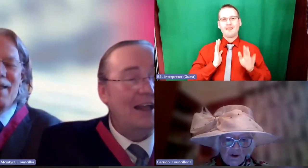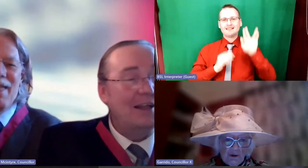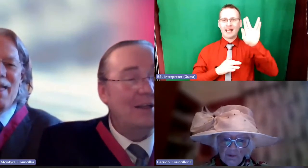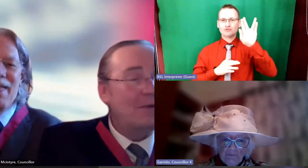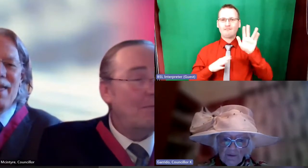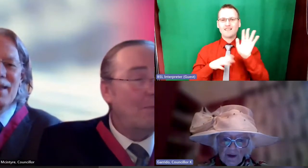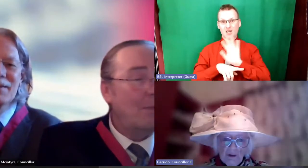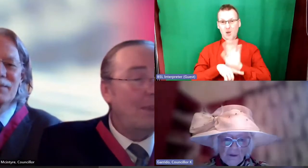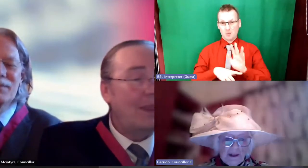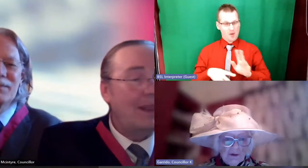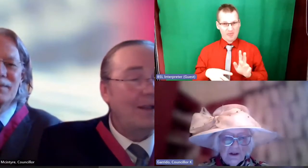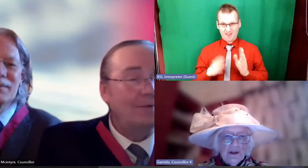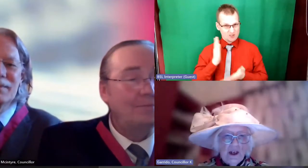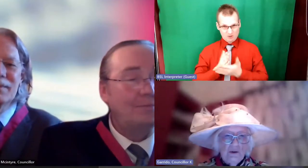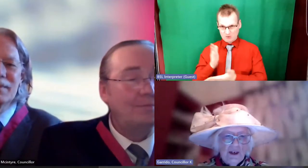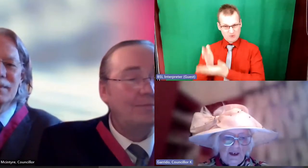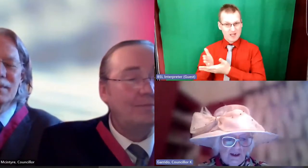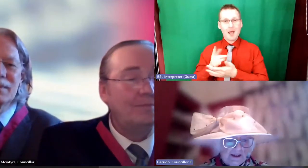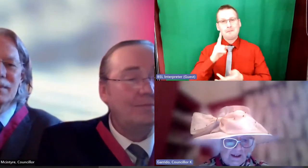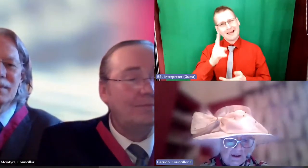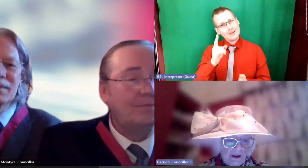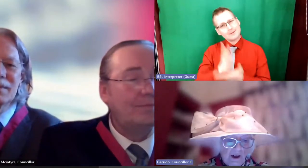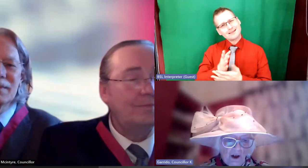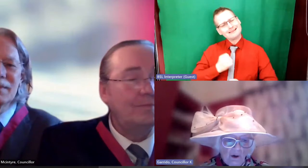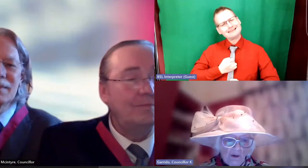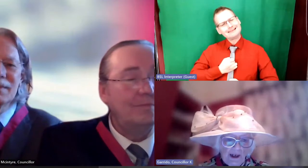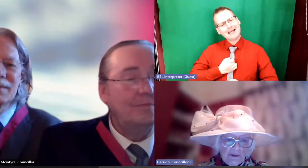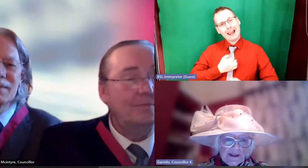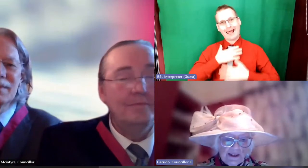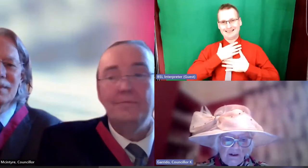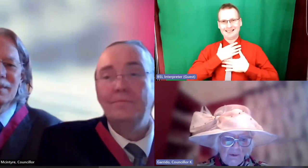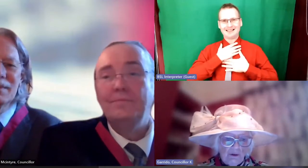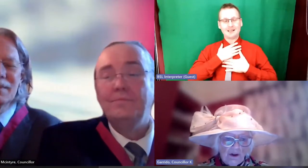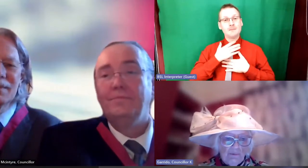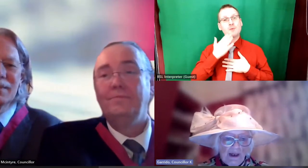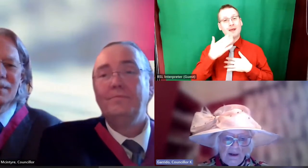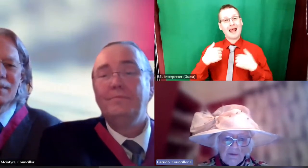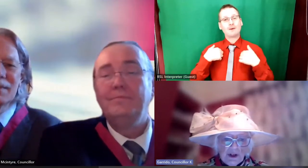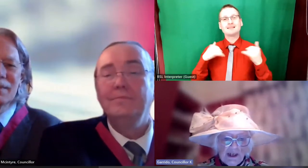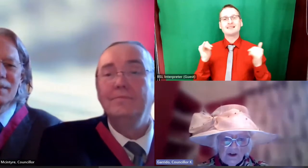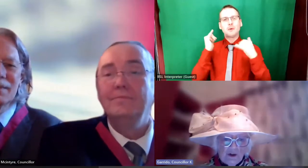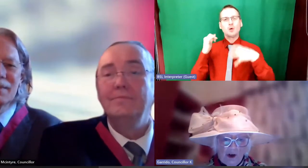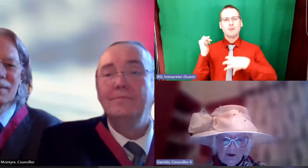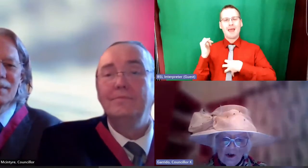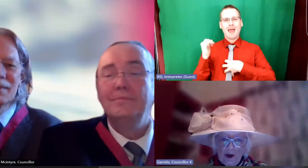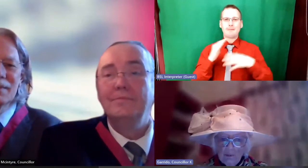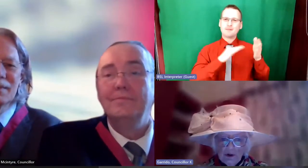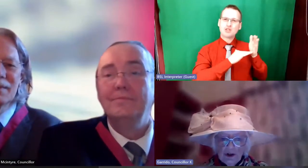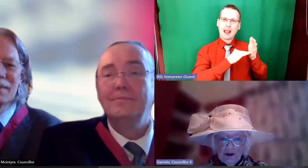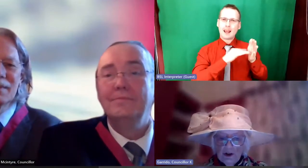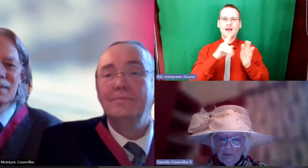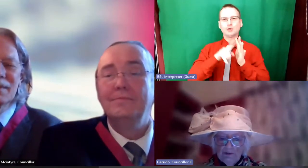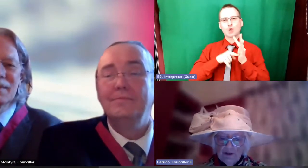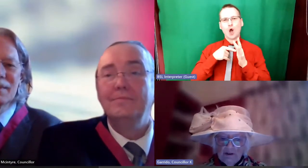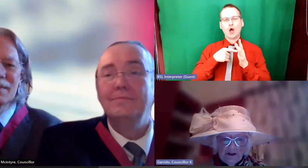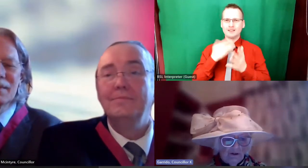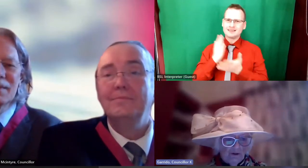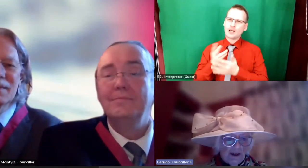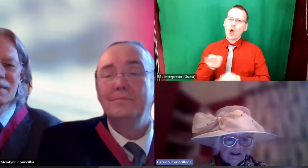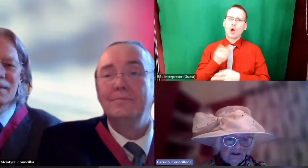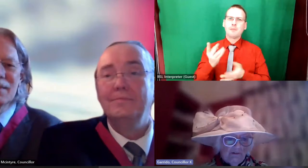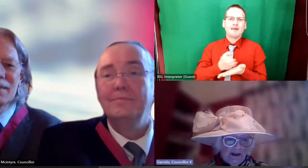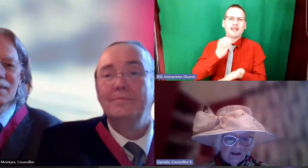was true, but he was so delighted. When I was the Ceremonial Mayor, Michelle and John put on a couple of